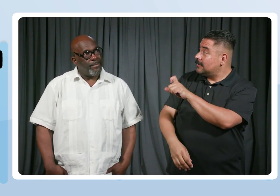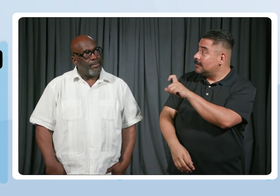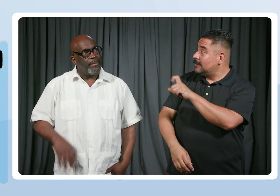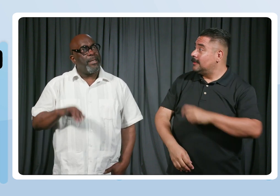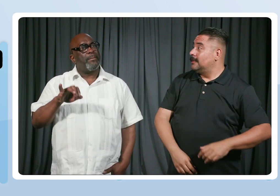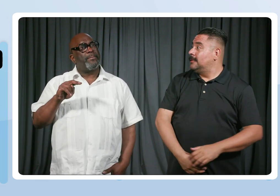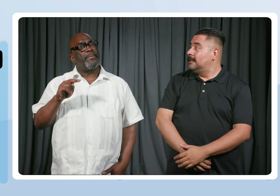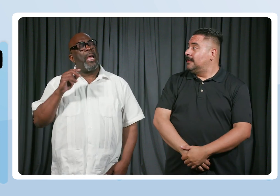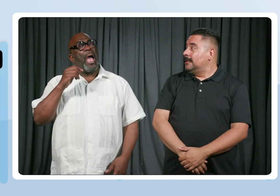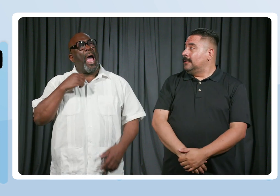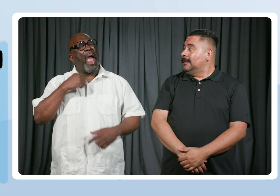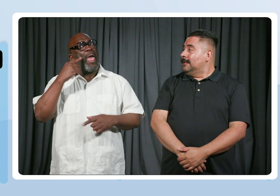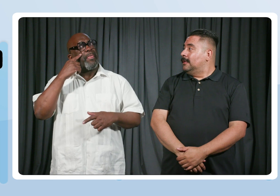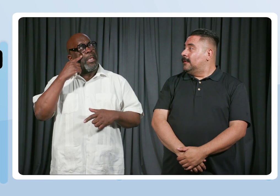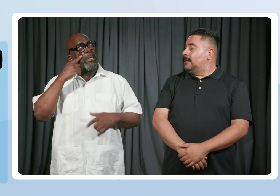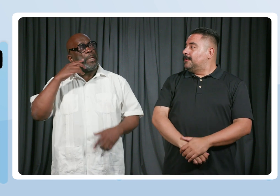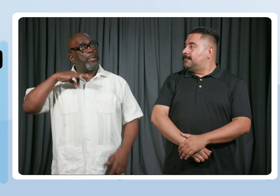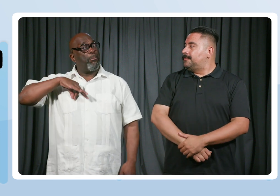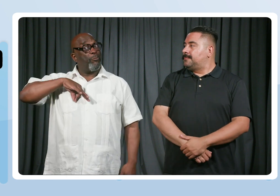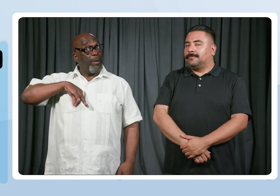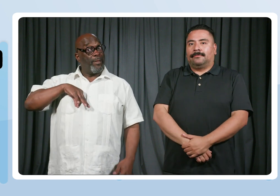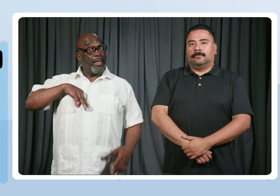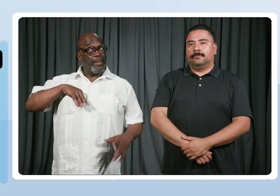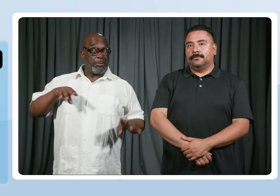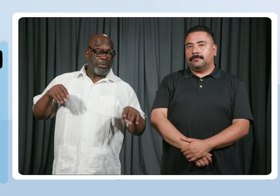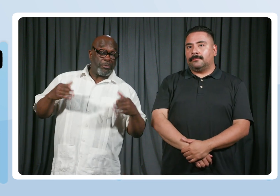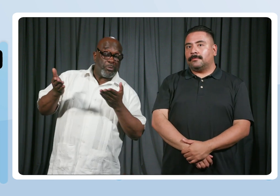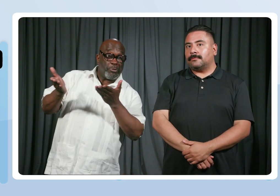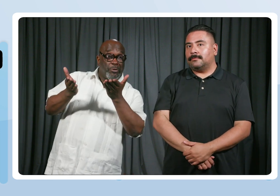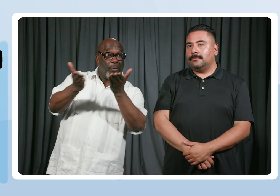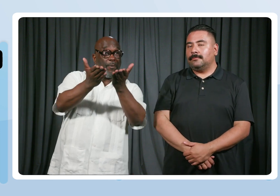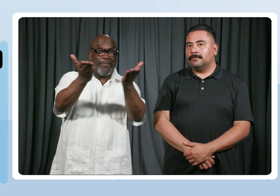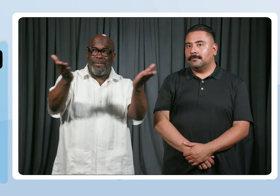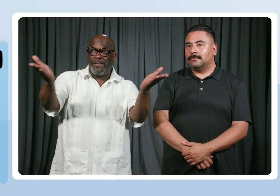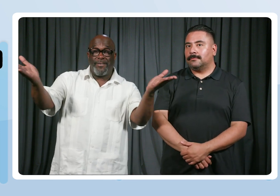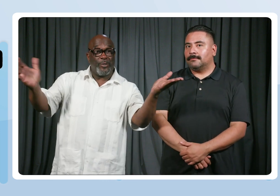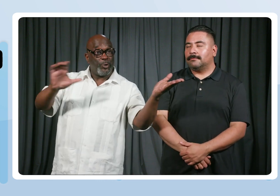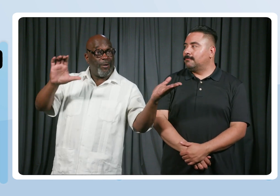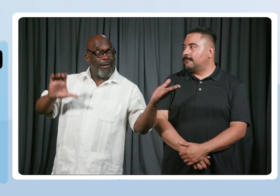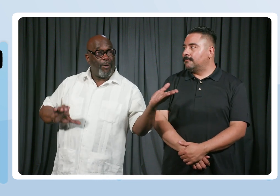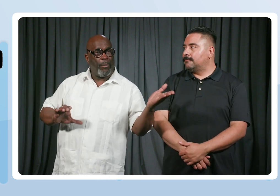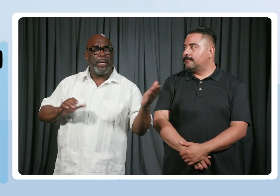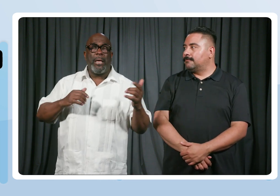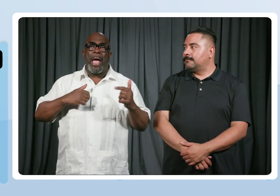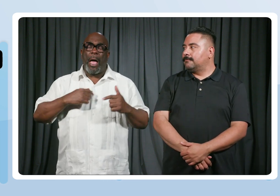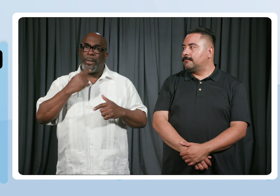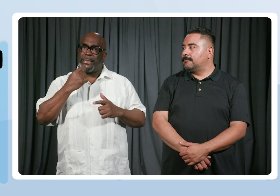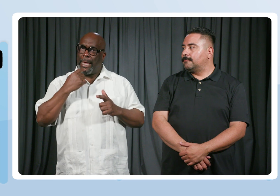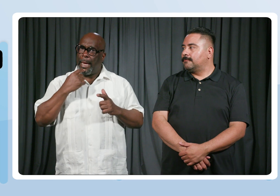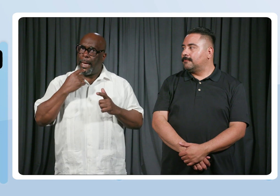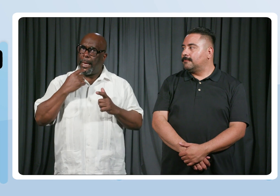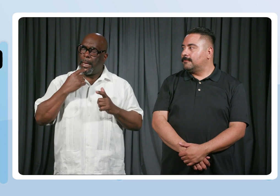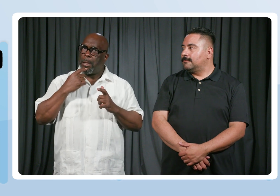a privilege to try to serve your fellow Chicagoans. I would say that critical thinking and